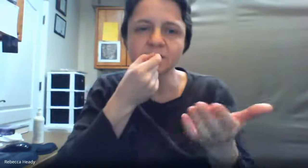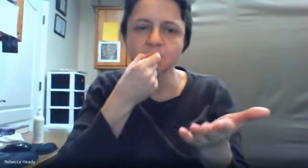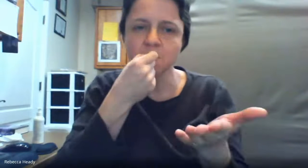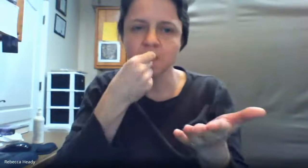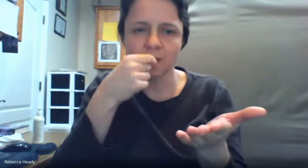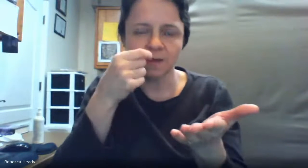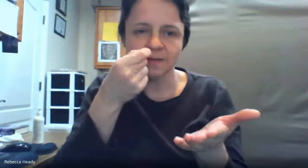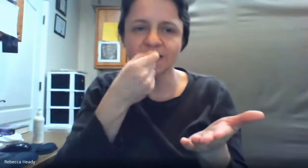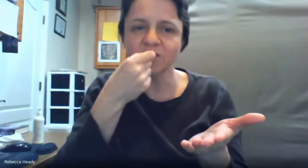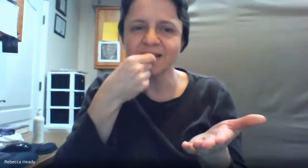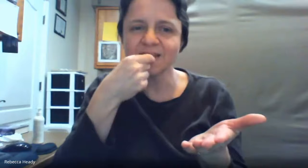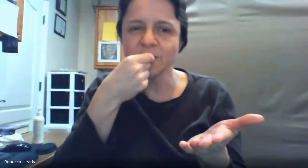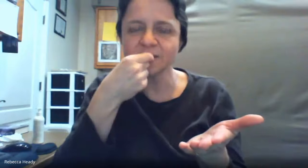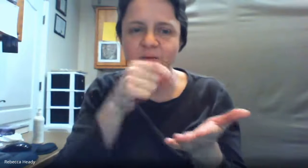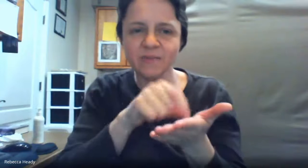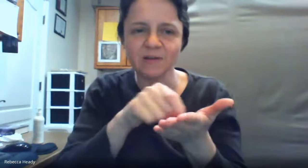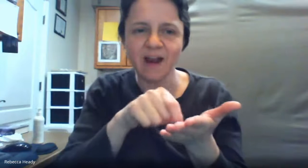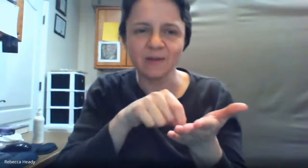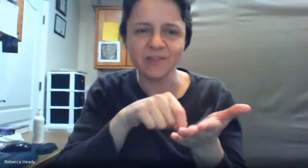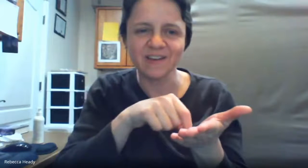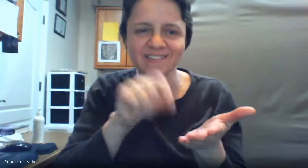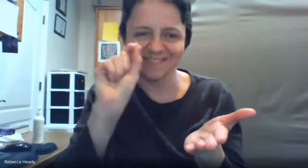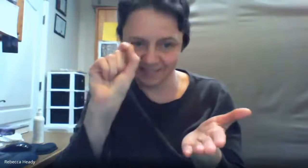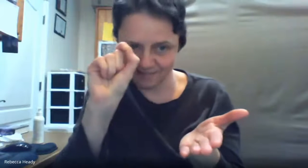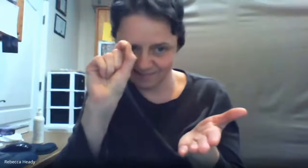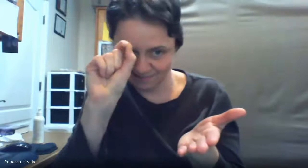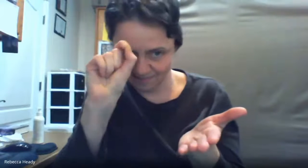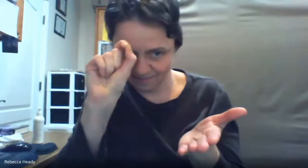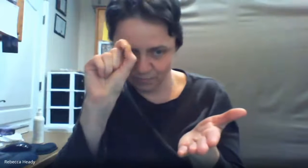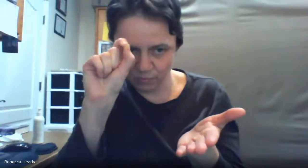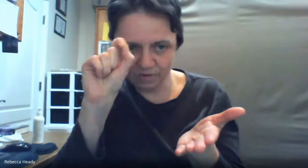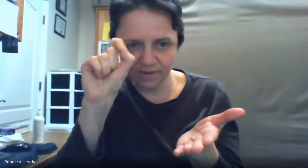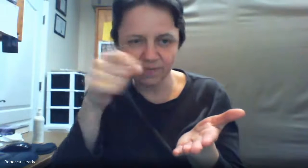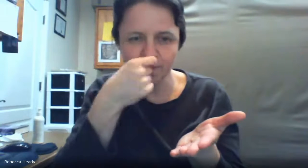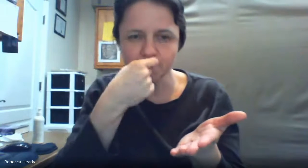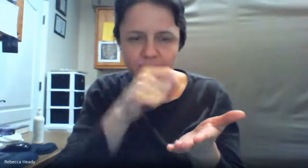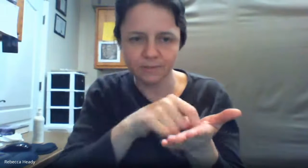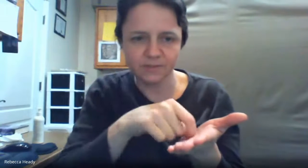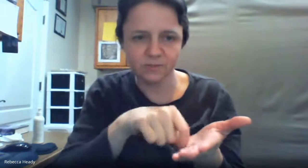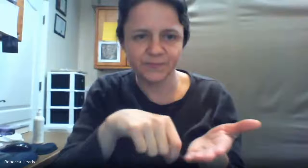Pencil. It's like you're licking the pencil and writing with it. Pointer finger and thumb. Pencil.